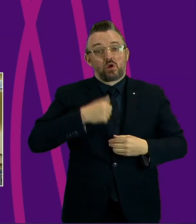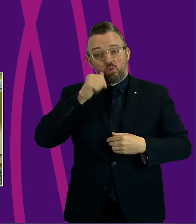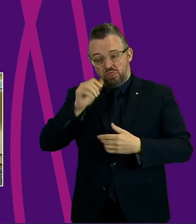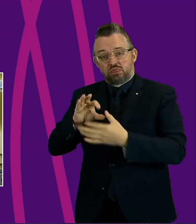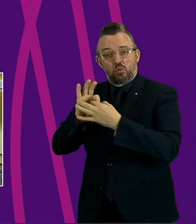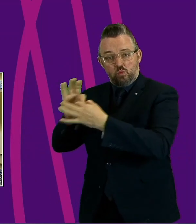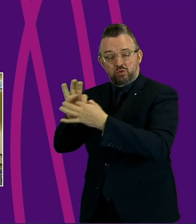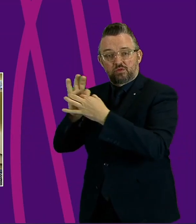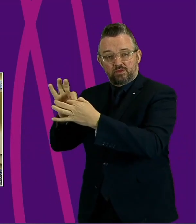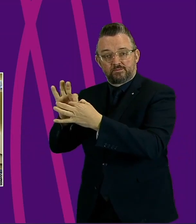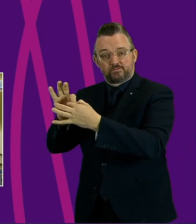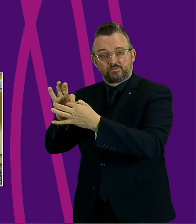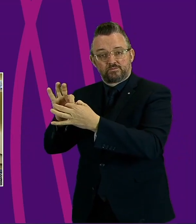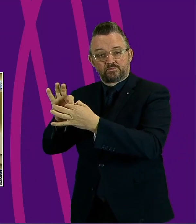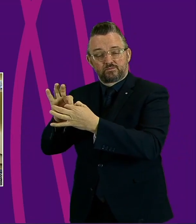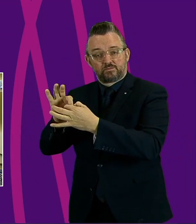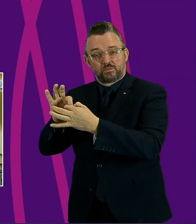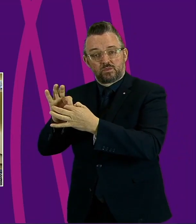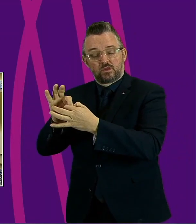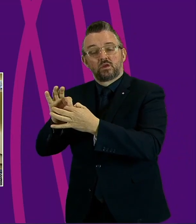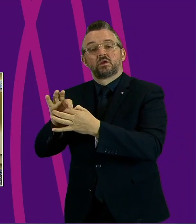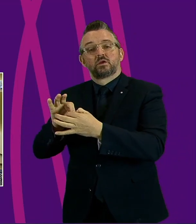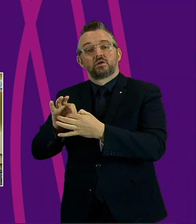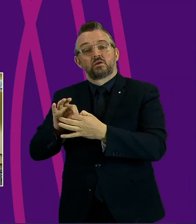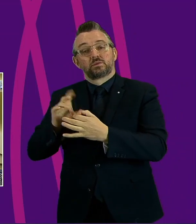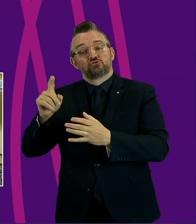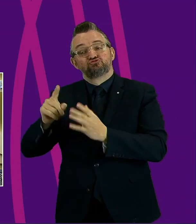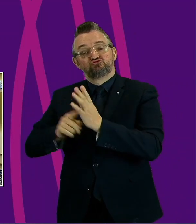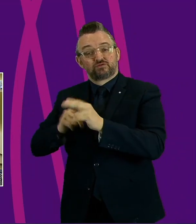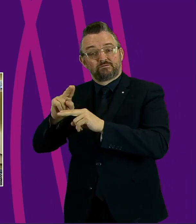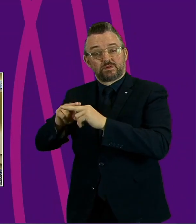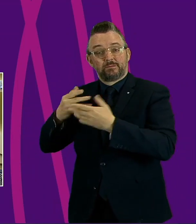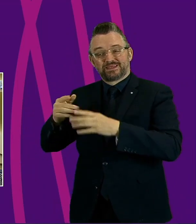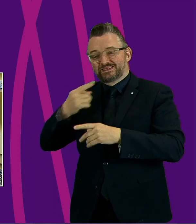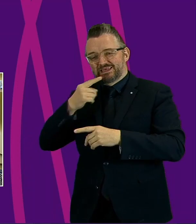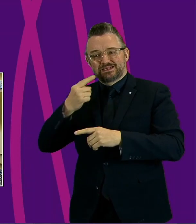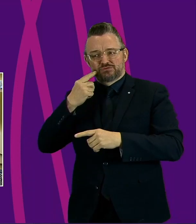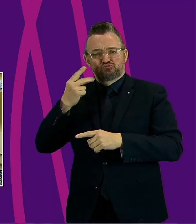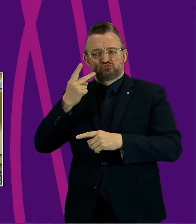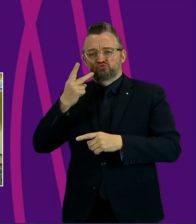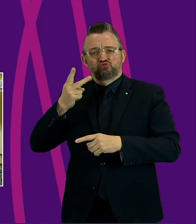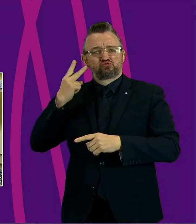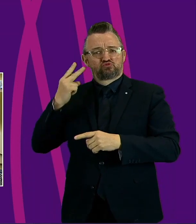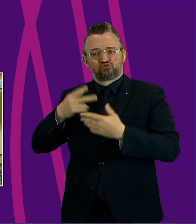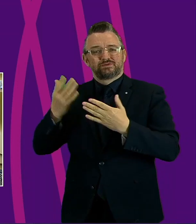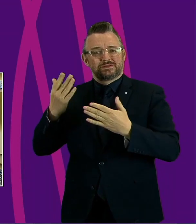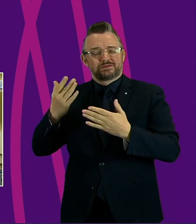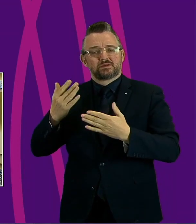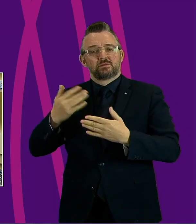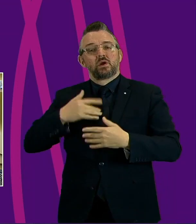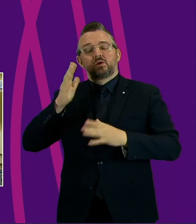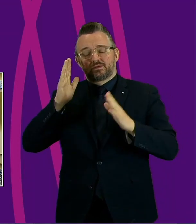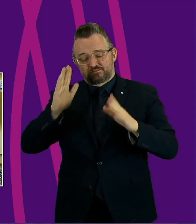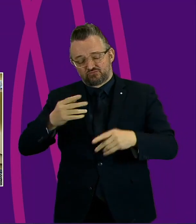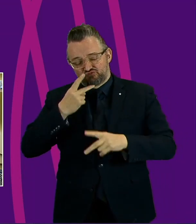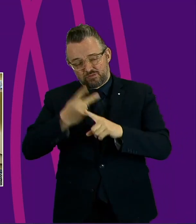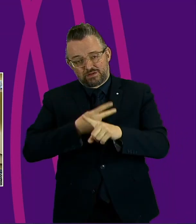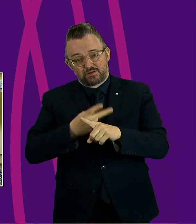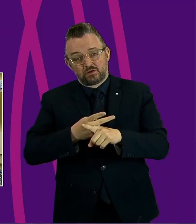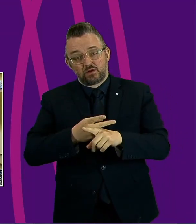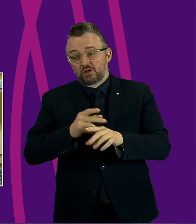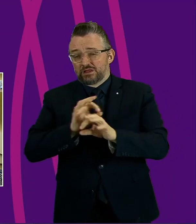part in that. And let me say, and Jean Freeman said it a couple of days ago, and it is worth repeating, that no member of staff